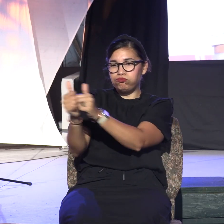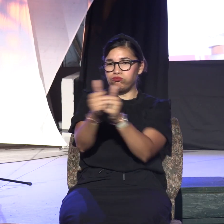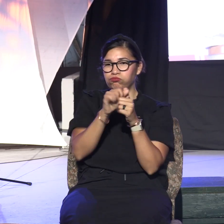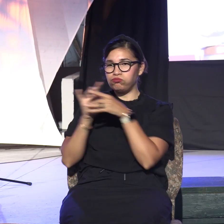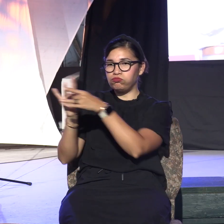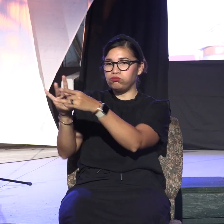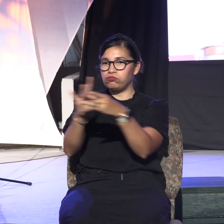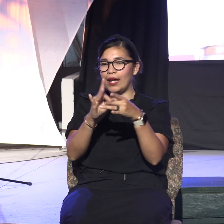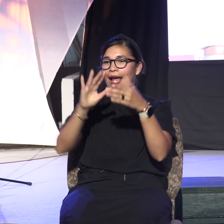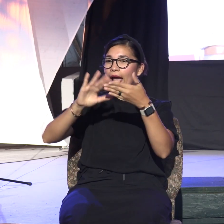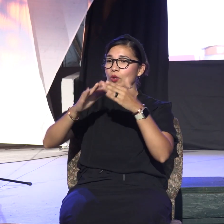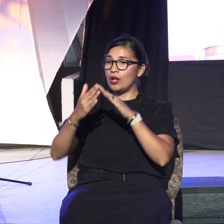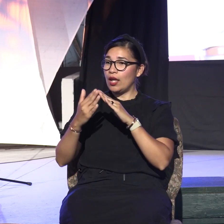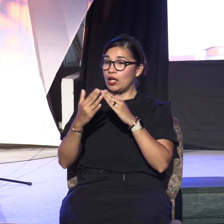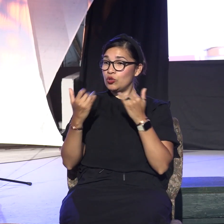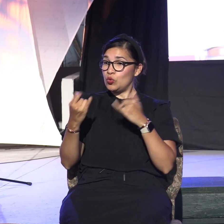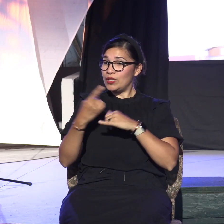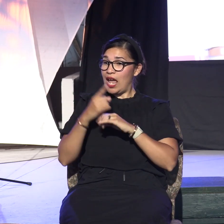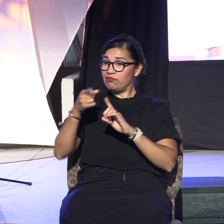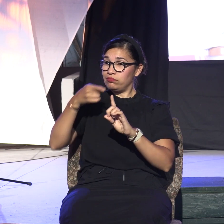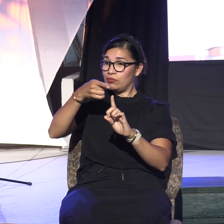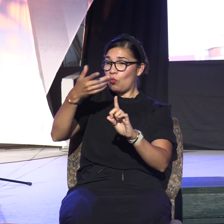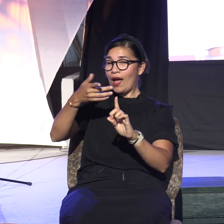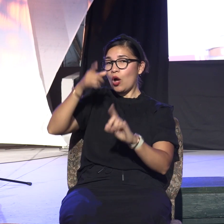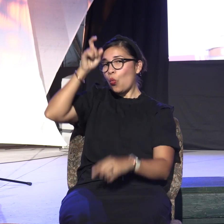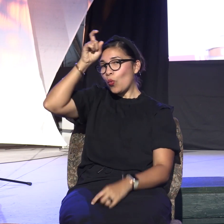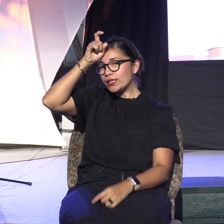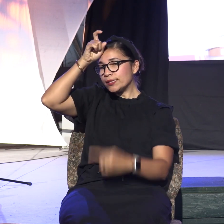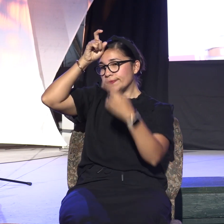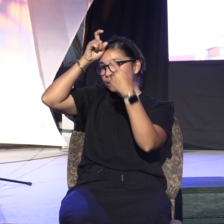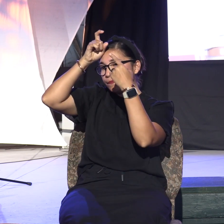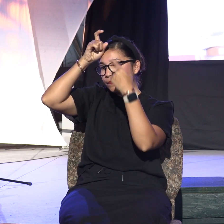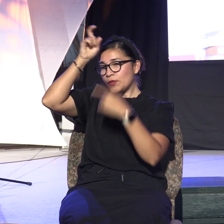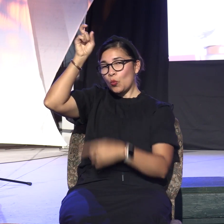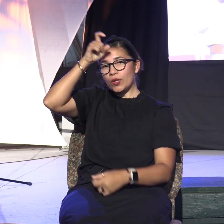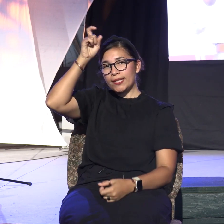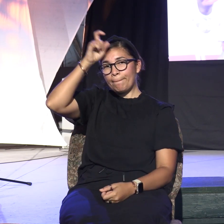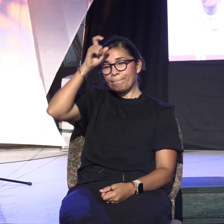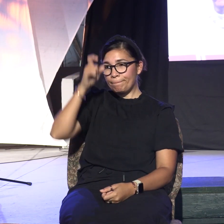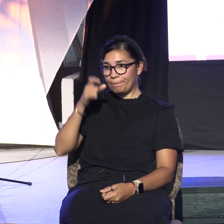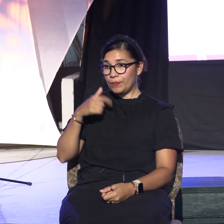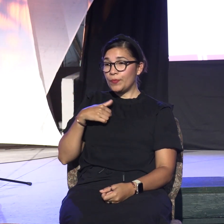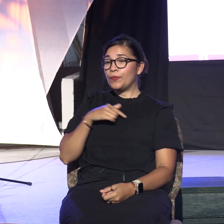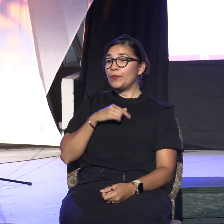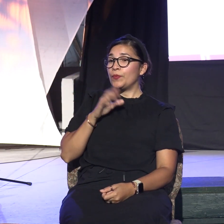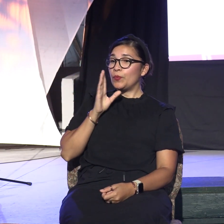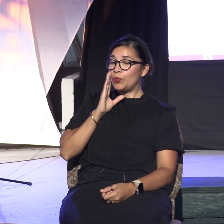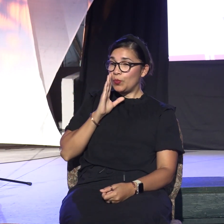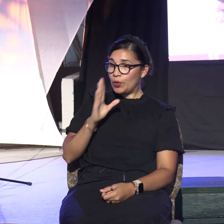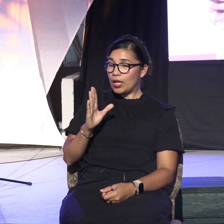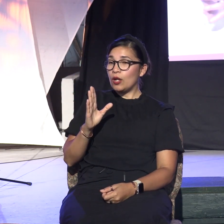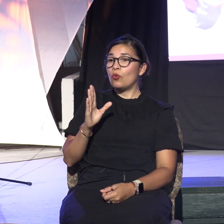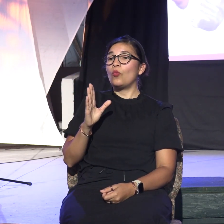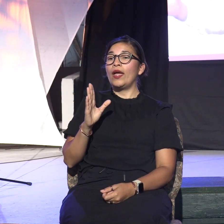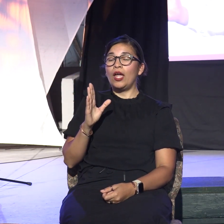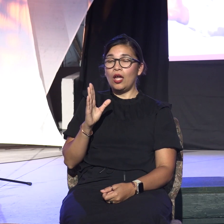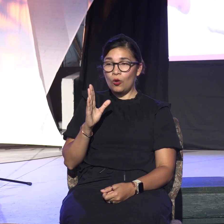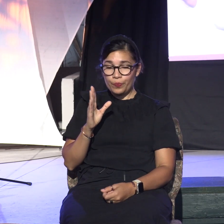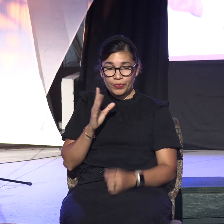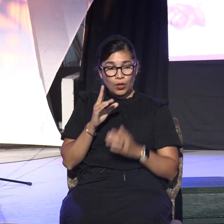the diary, the journal of the wisest man who has ever lived. Now, would you agree with me that there is